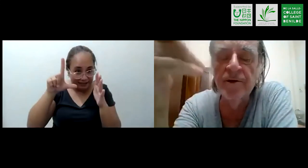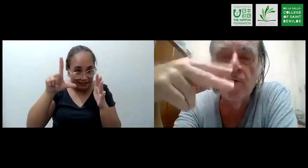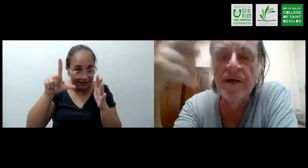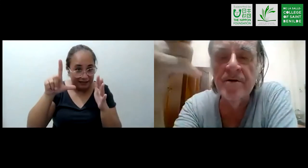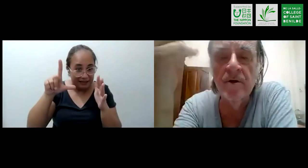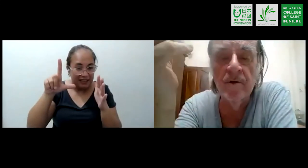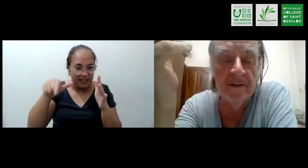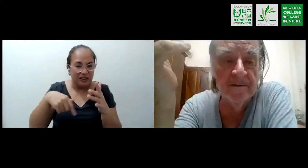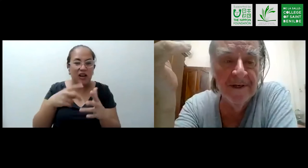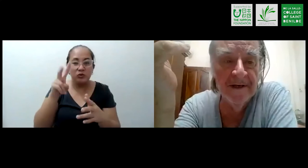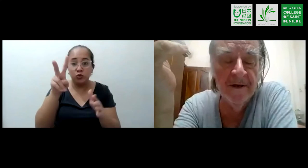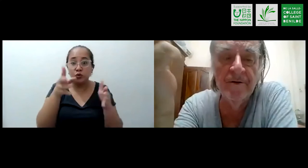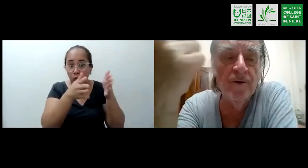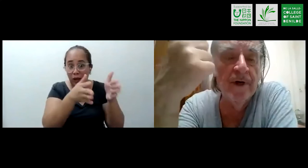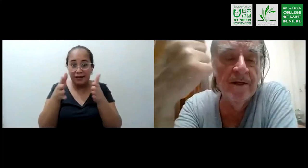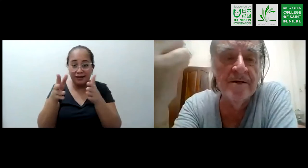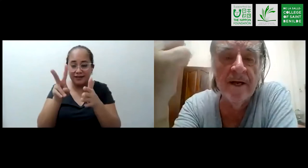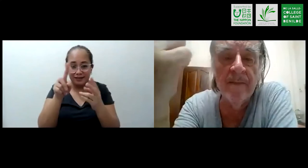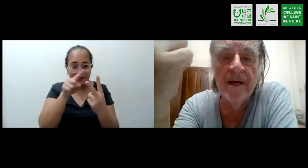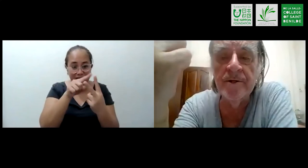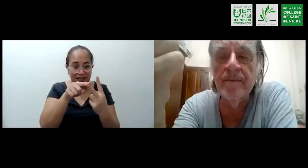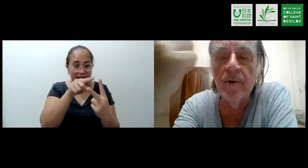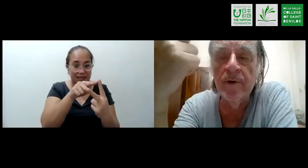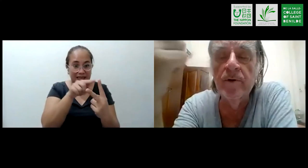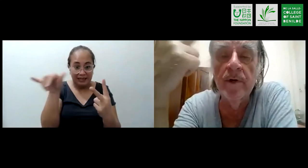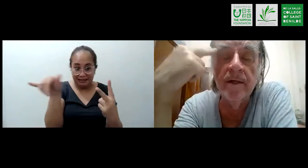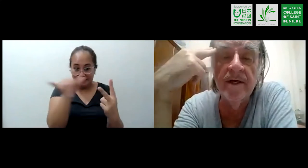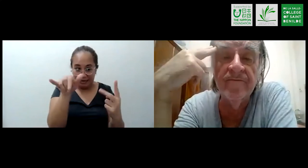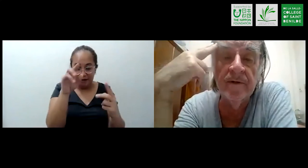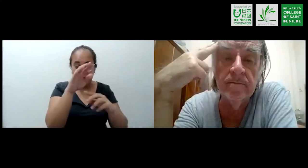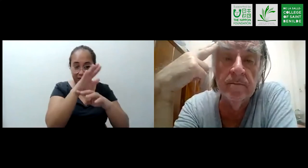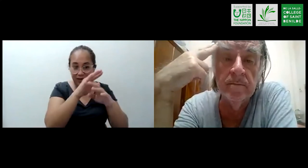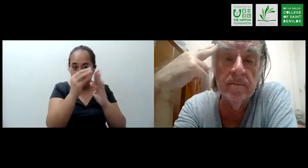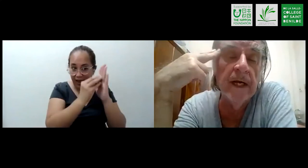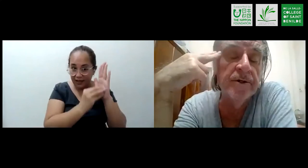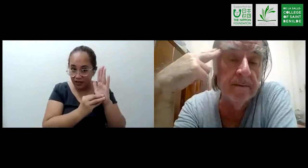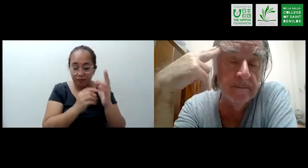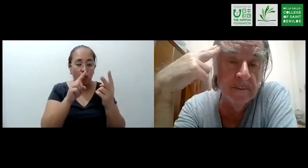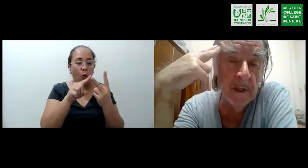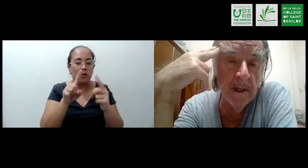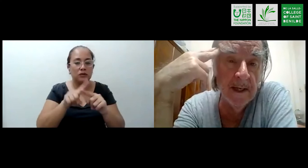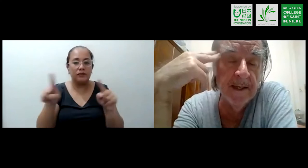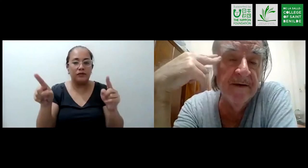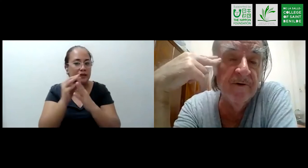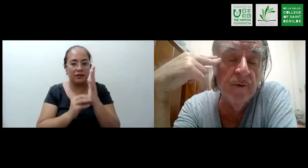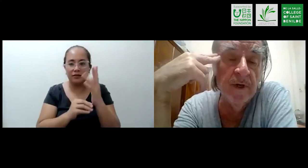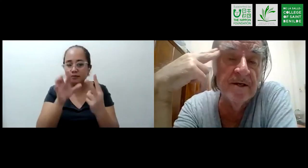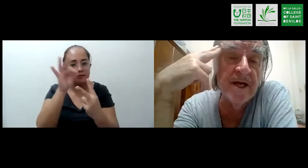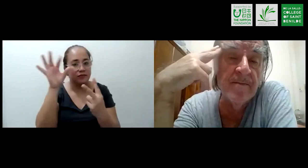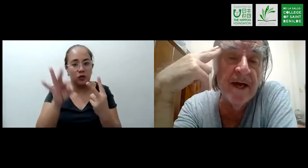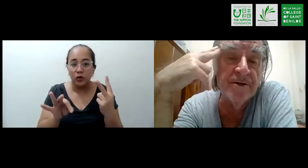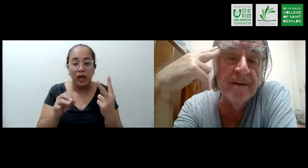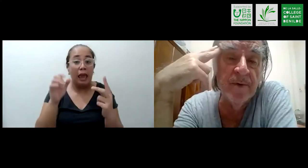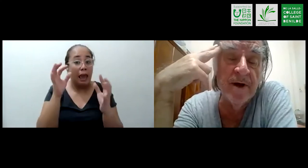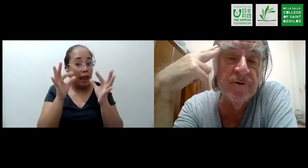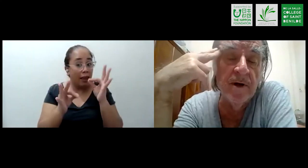there's only two ways to do it. You either do it in the same hand shape or you do it in a different hand shape. And then if you do it in the